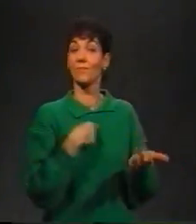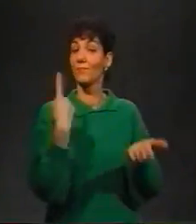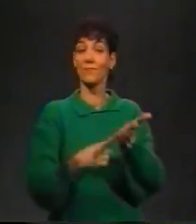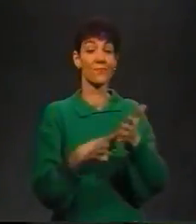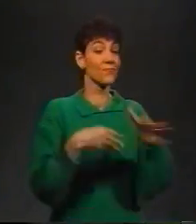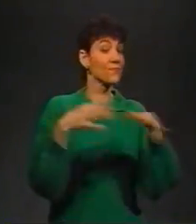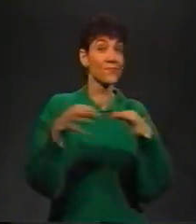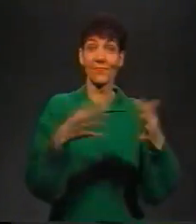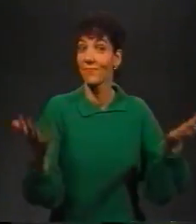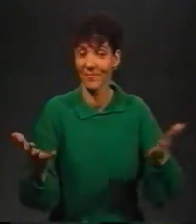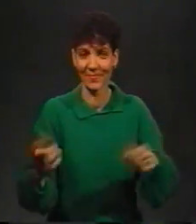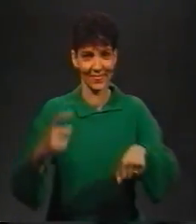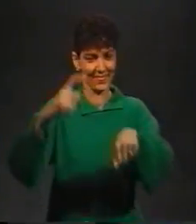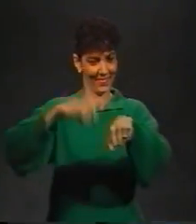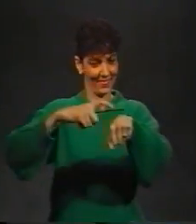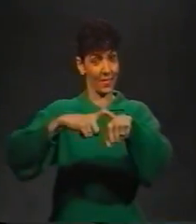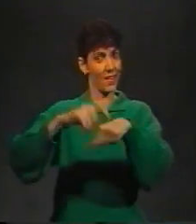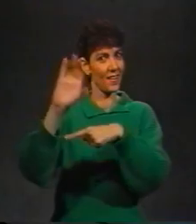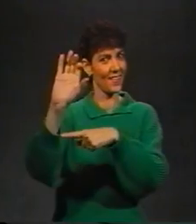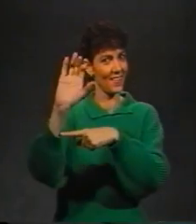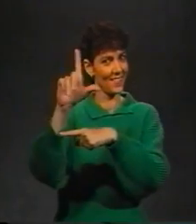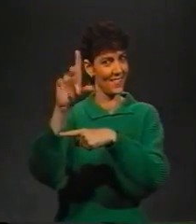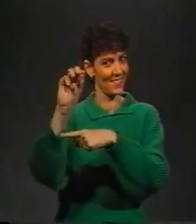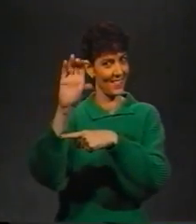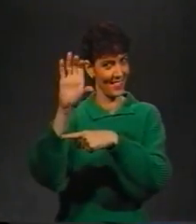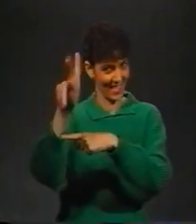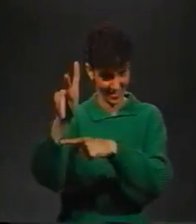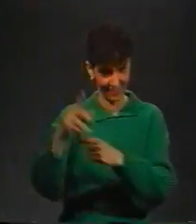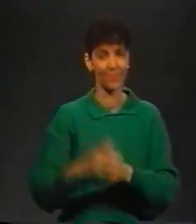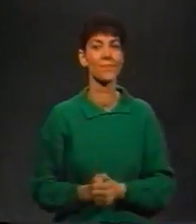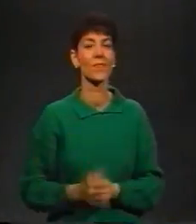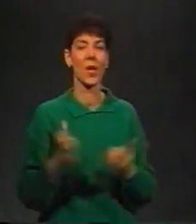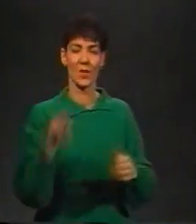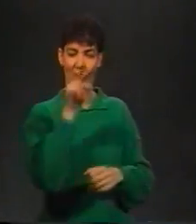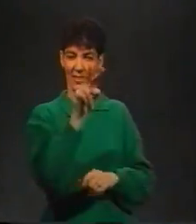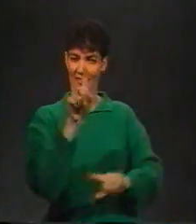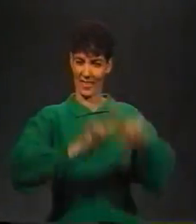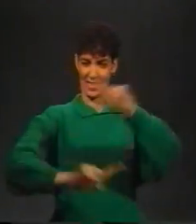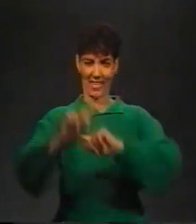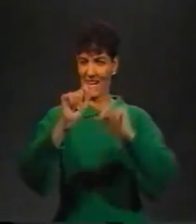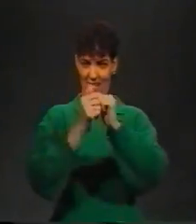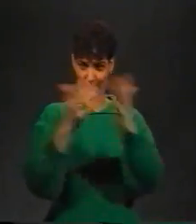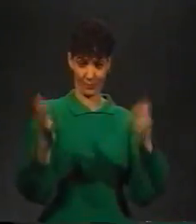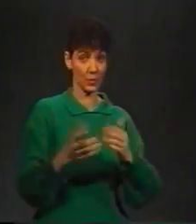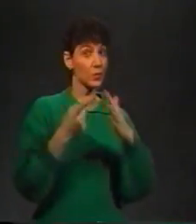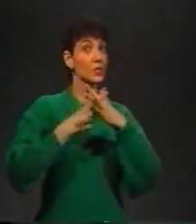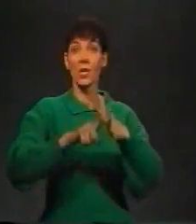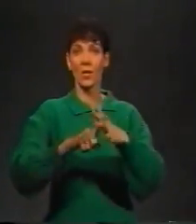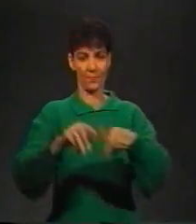For each, the numbers are made differently from the regular form shown in the first tape of the series.